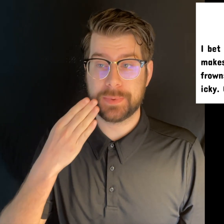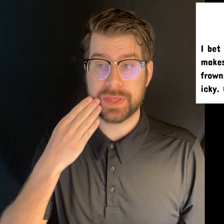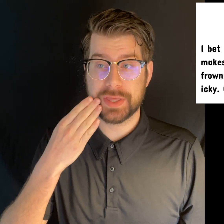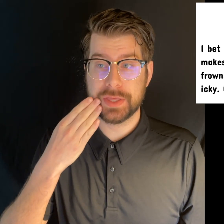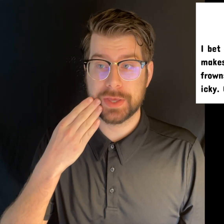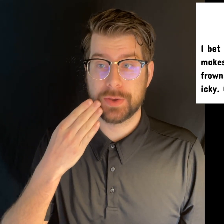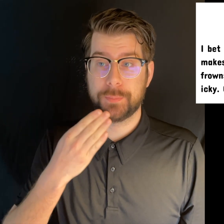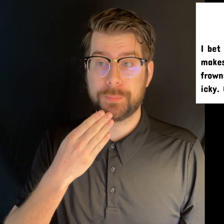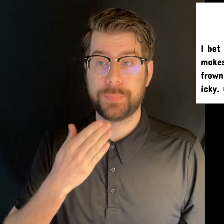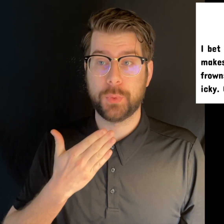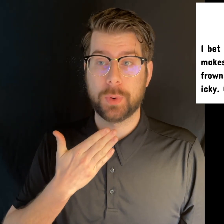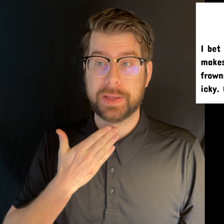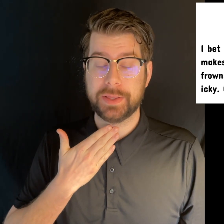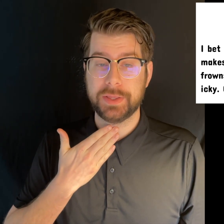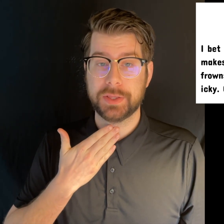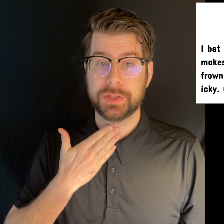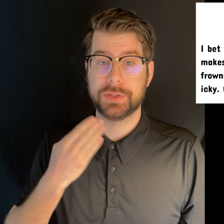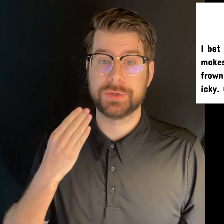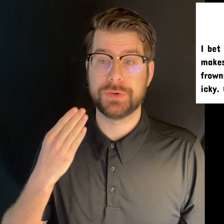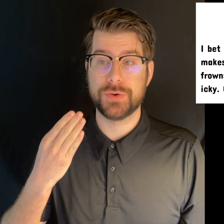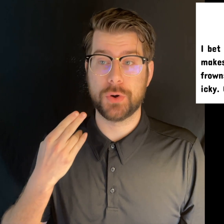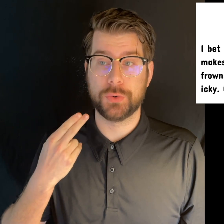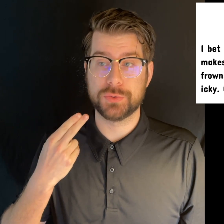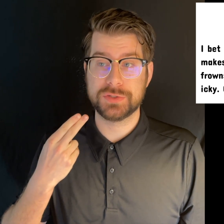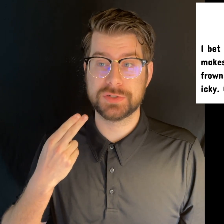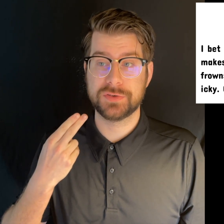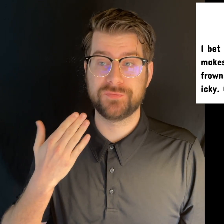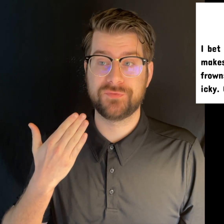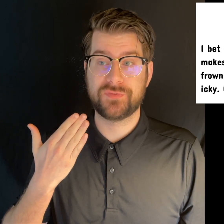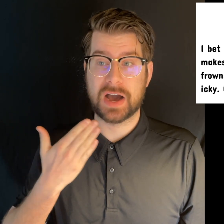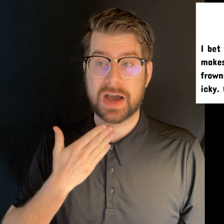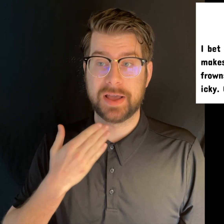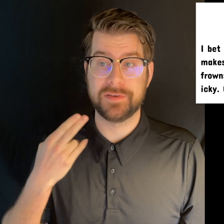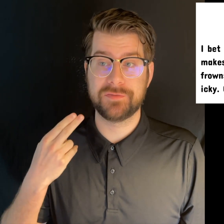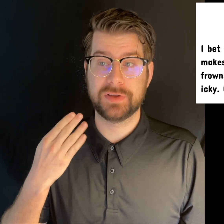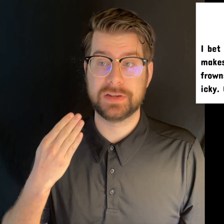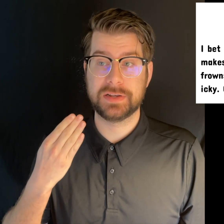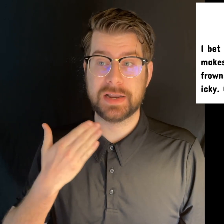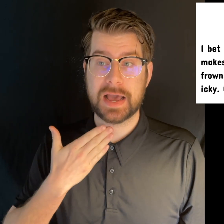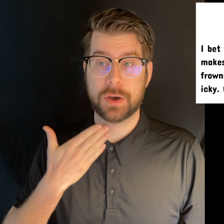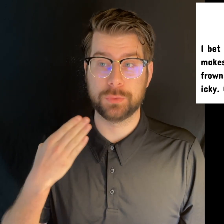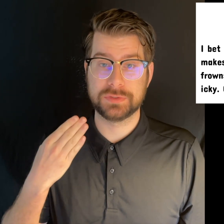baby boy knows 5 nouns.